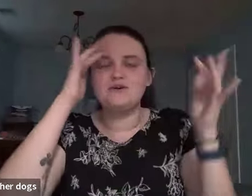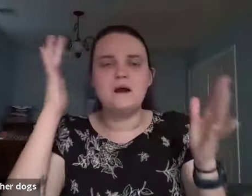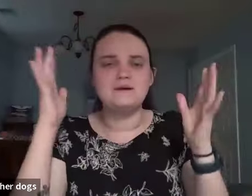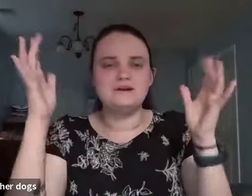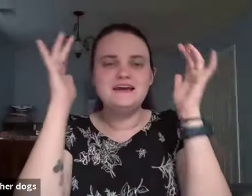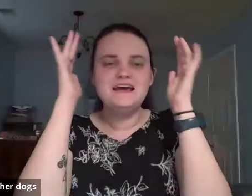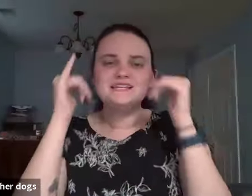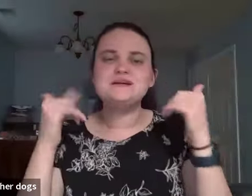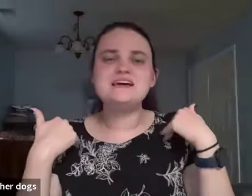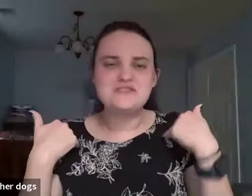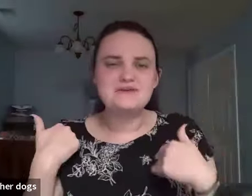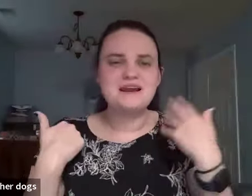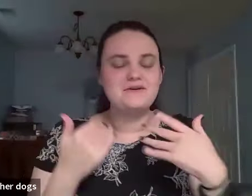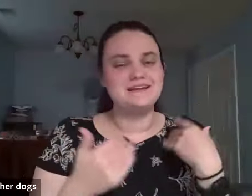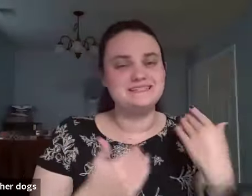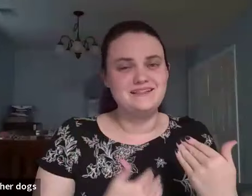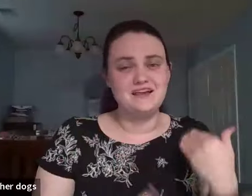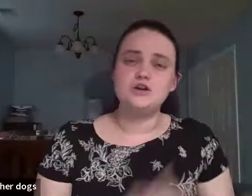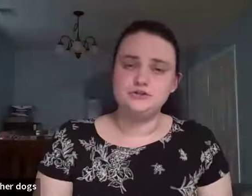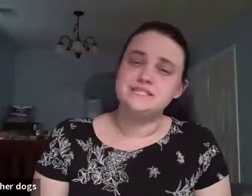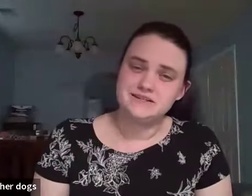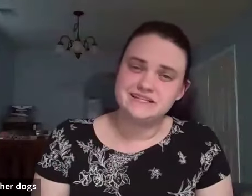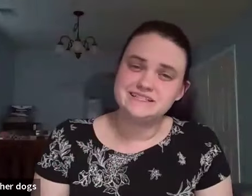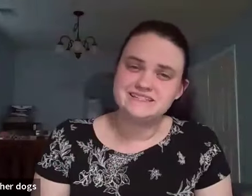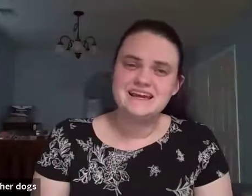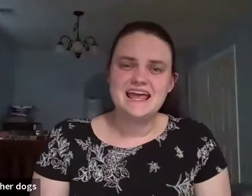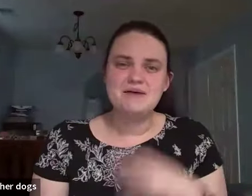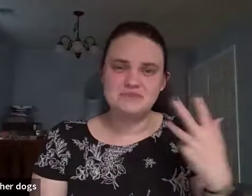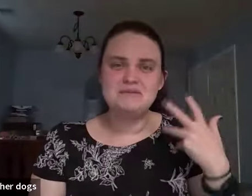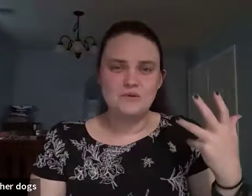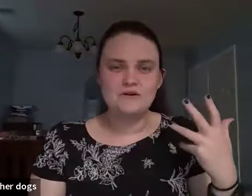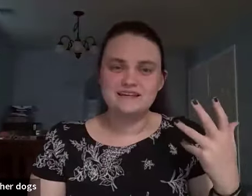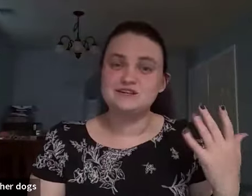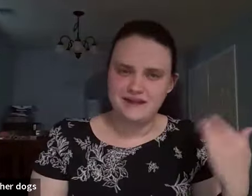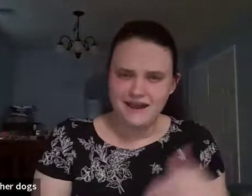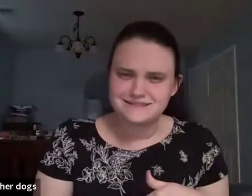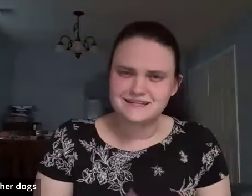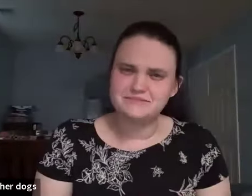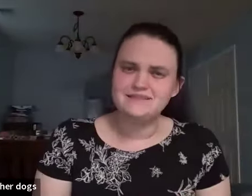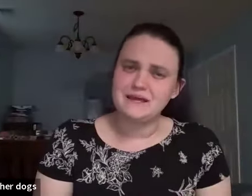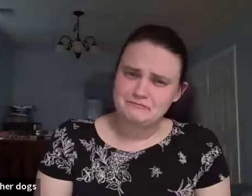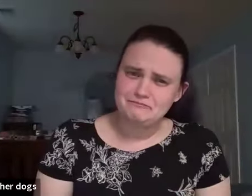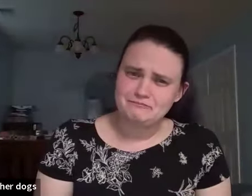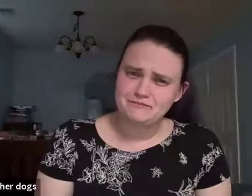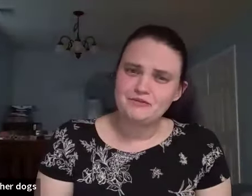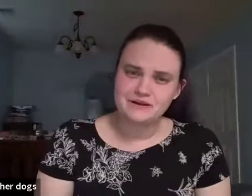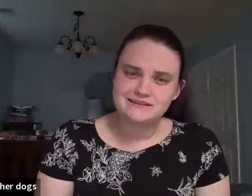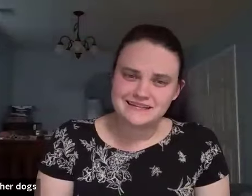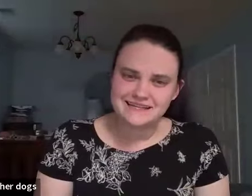don't know why my brain. It's because I think whenever I say like, "Are you serious?" and being more like sarcastic and being like,